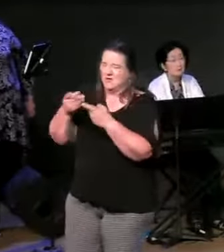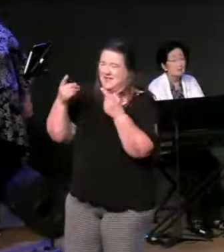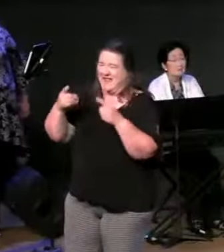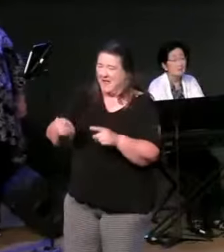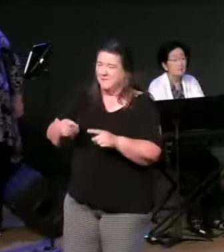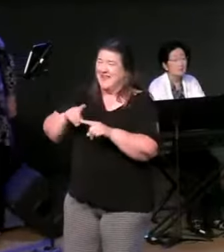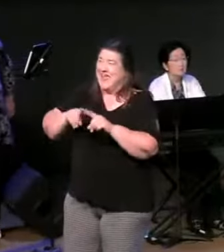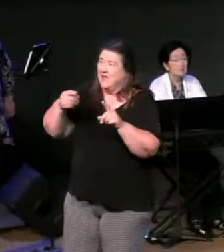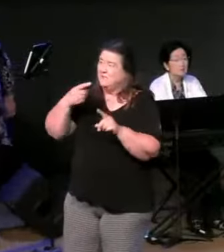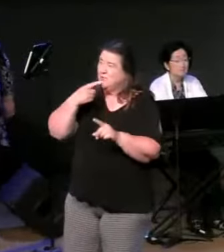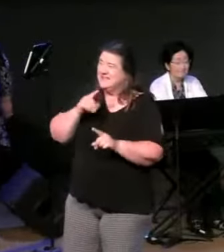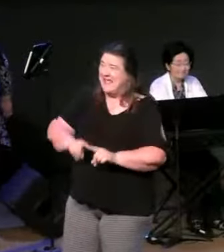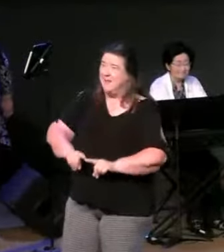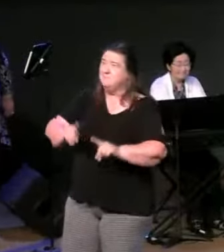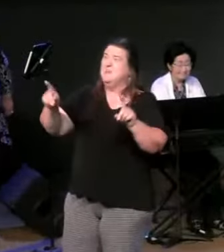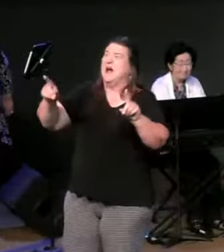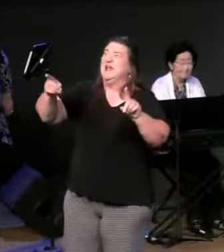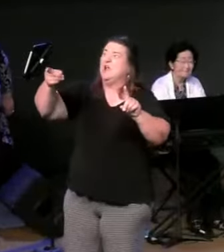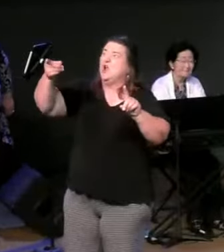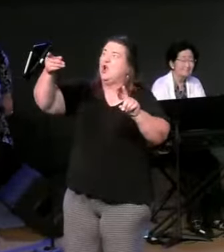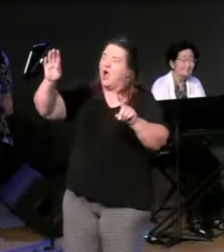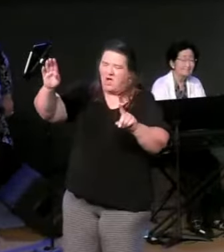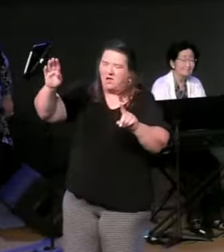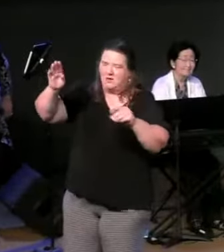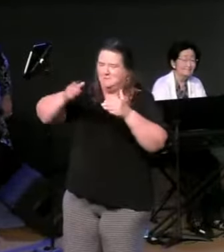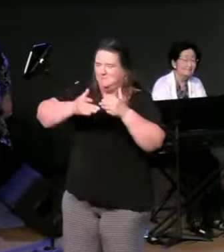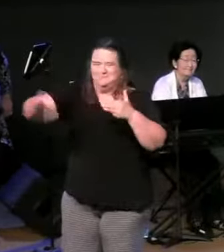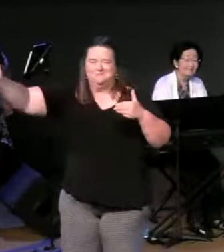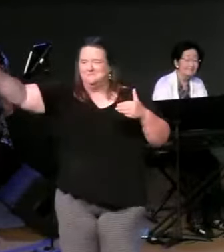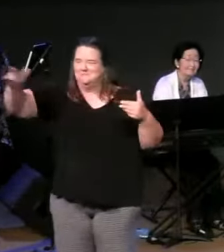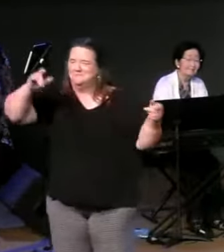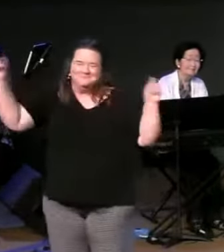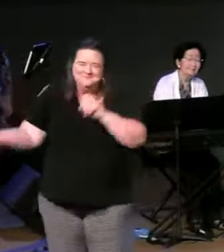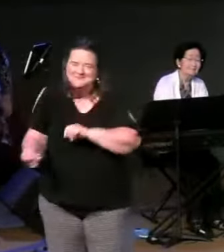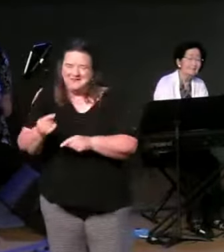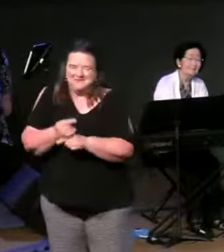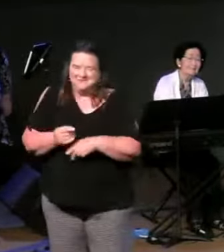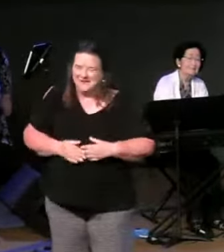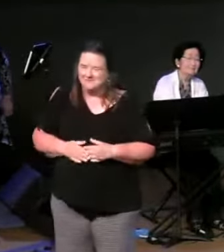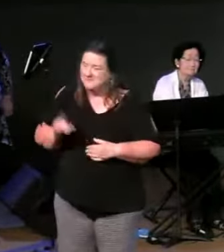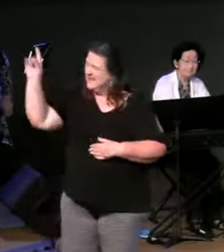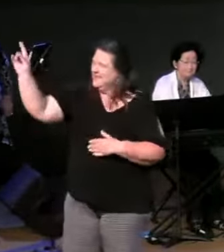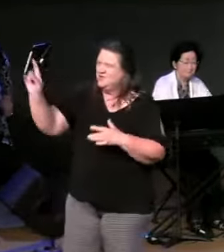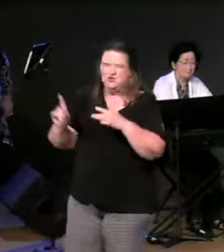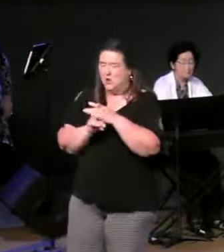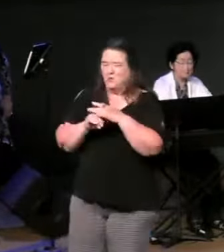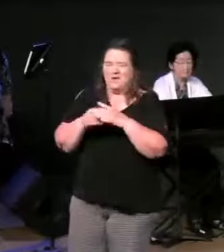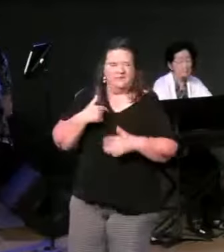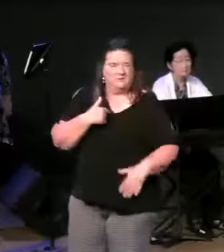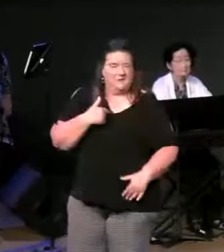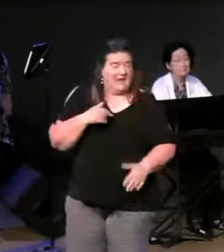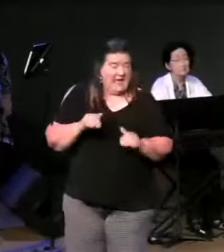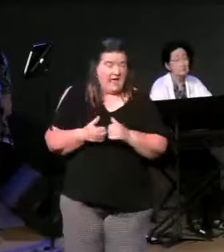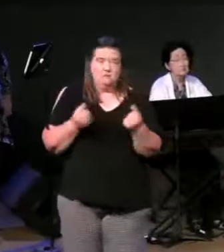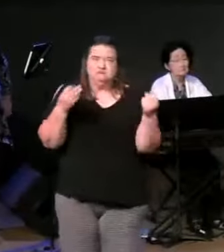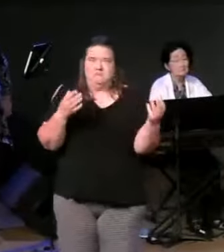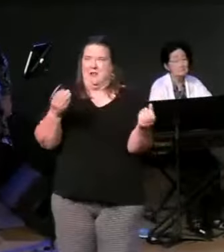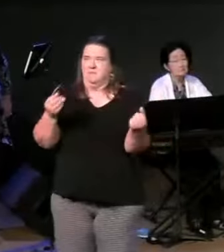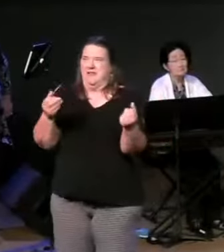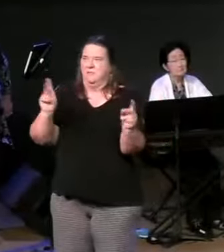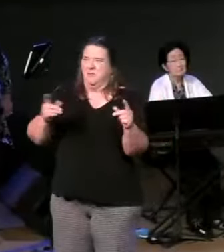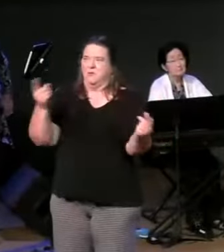but God. Amen? He showed up to me through so many people.